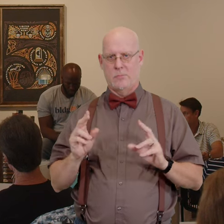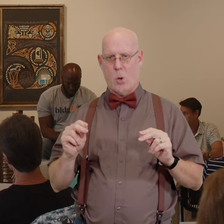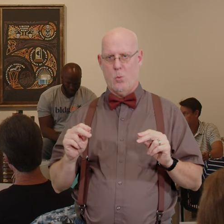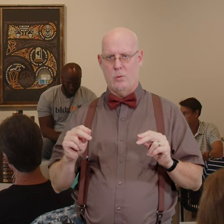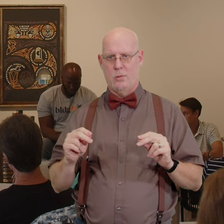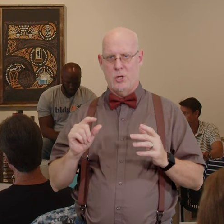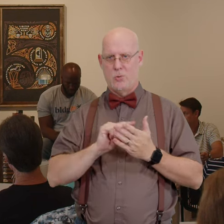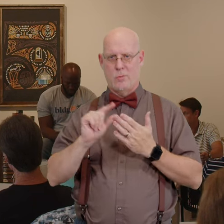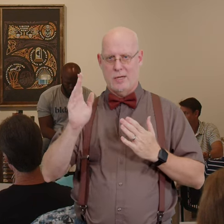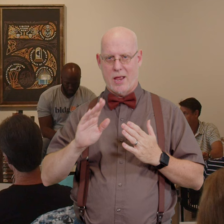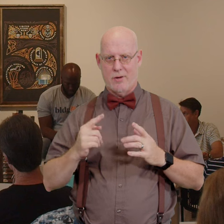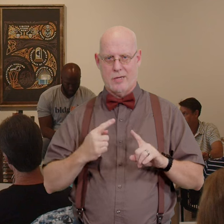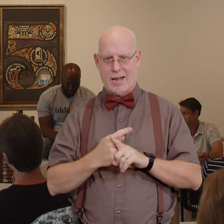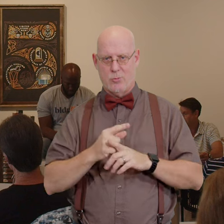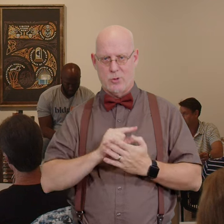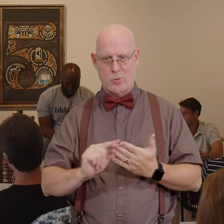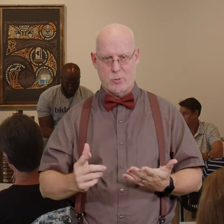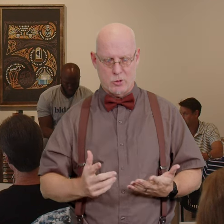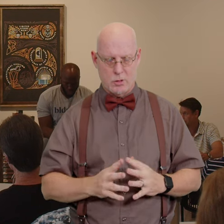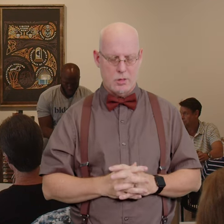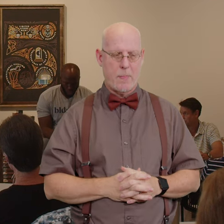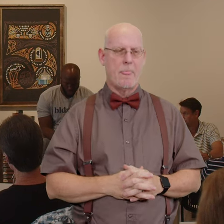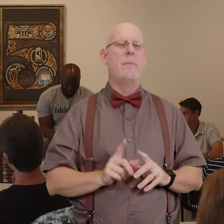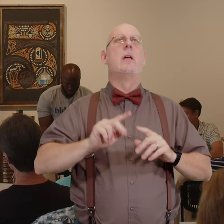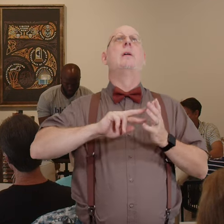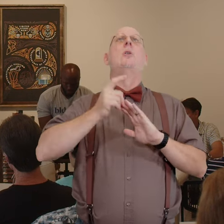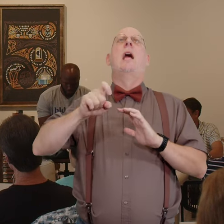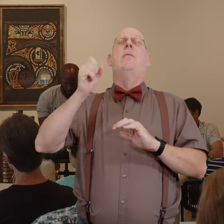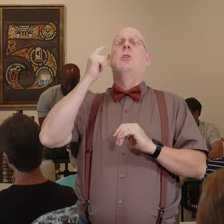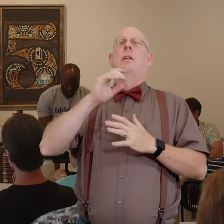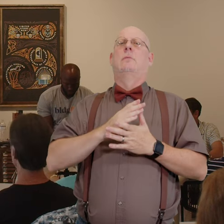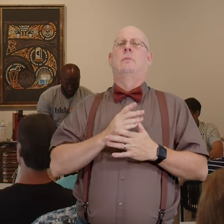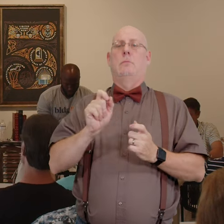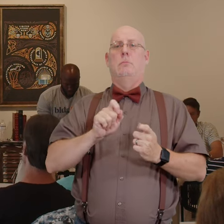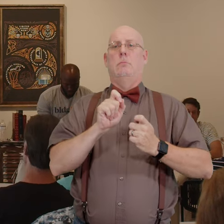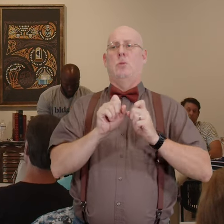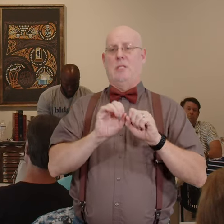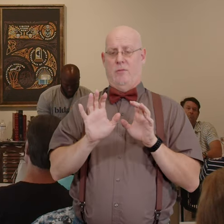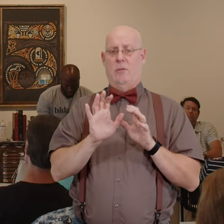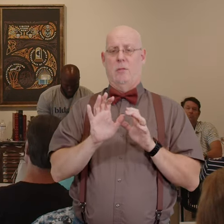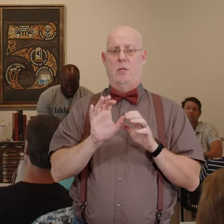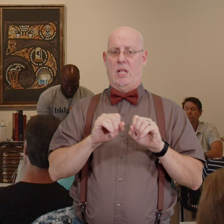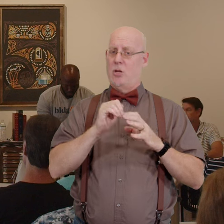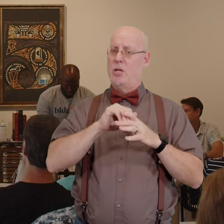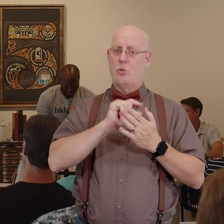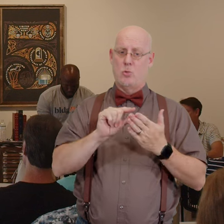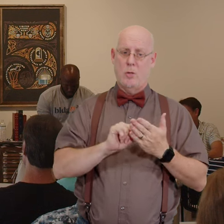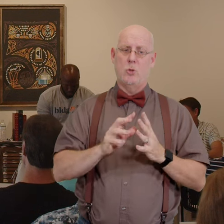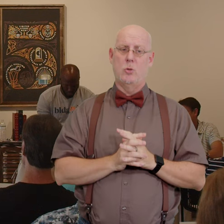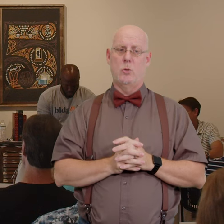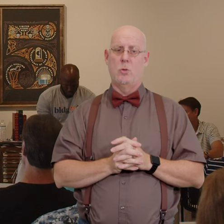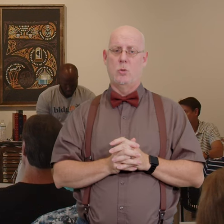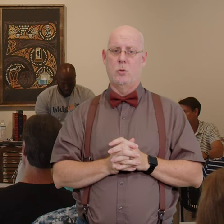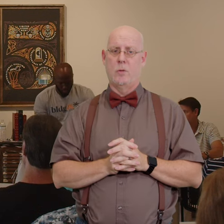Well, no, because scripture never contradicts scripture. But I mean, we have to understand, like there's definitely, clearly in scripture,